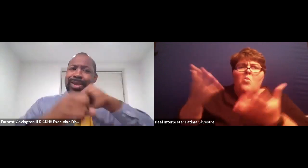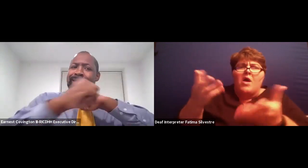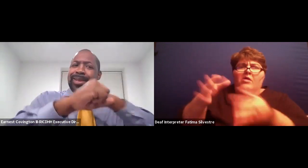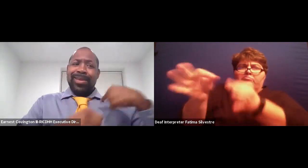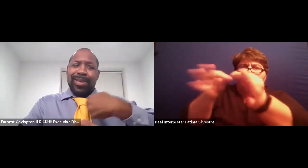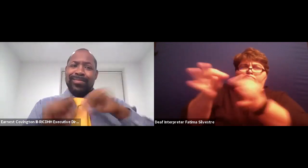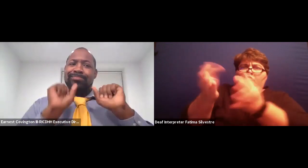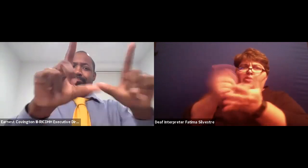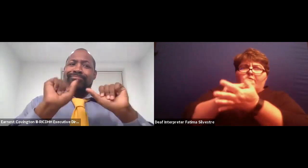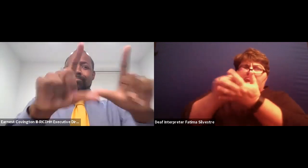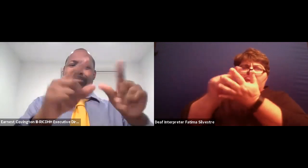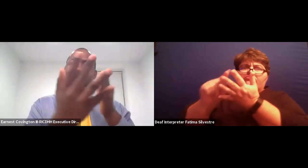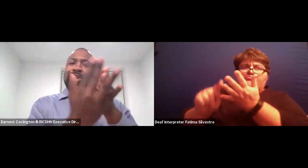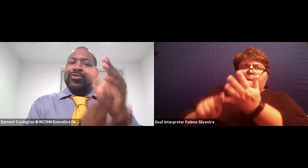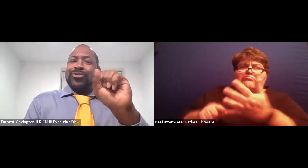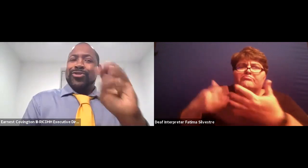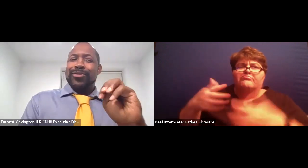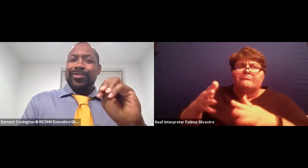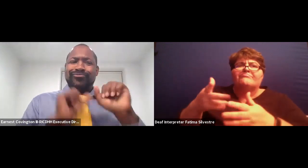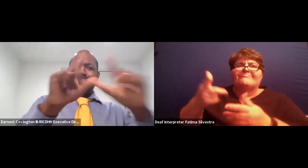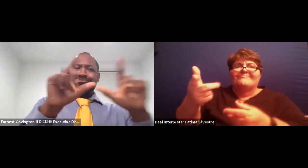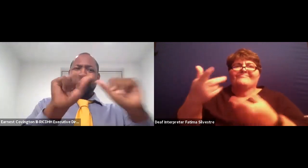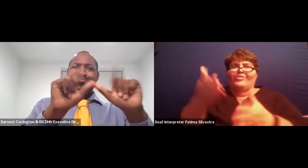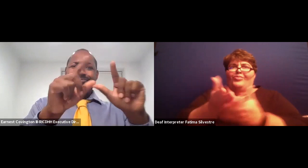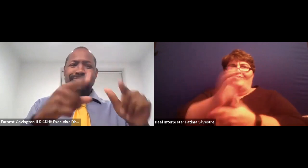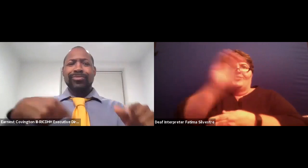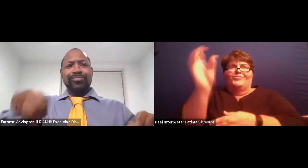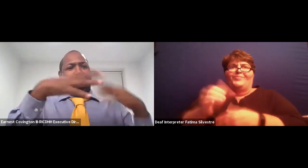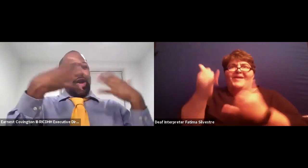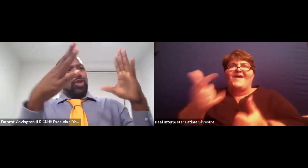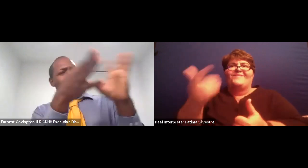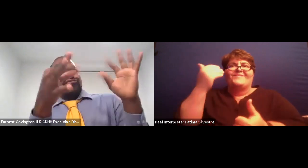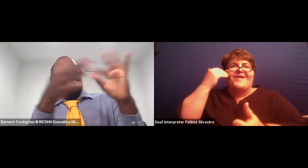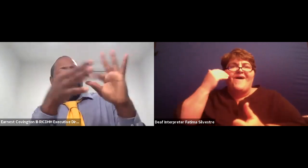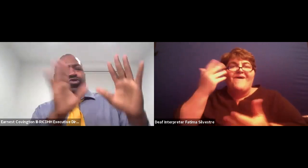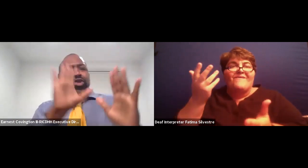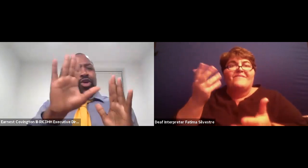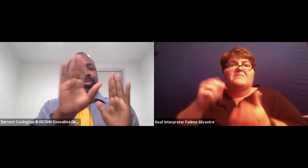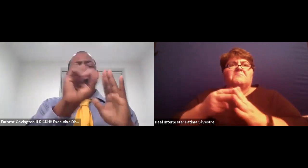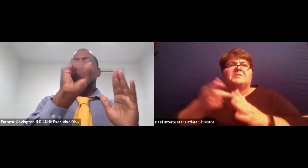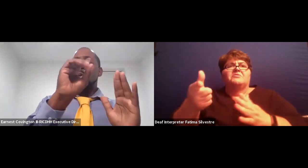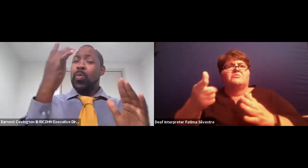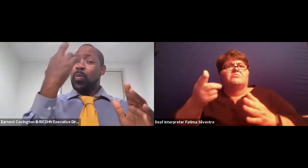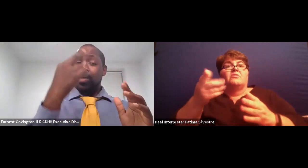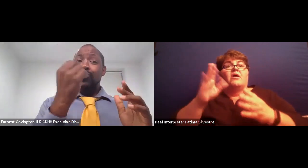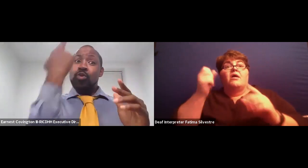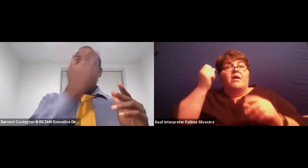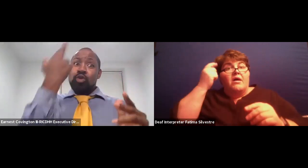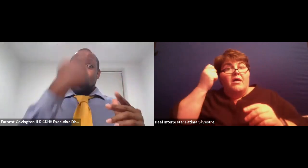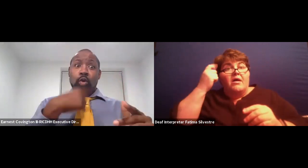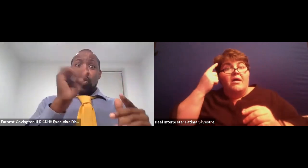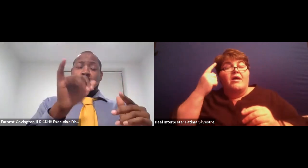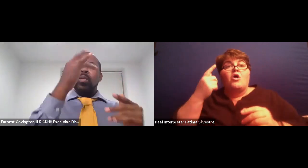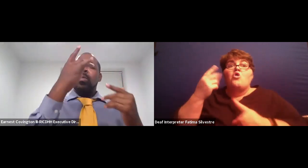what their plans are, and what they would normally be exhibiting. So we're going to try to do this through Zoom tonight. And we'd love to